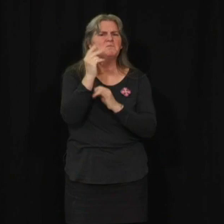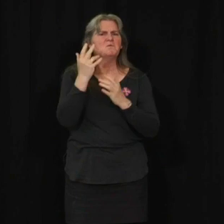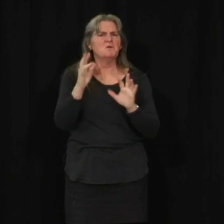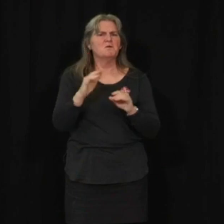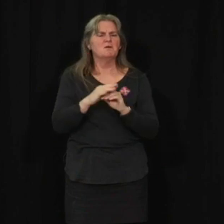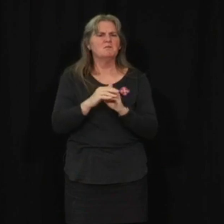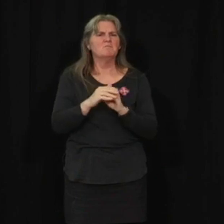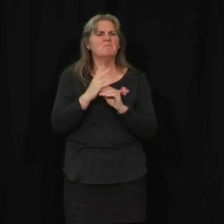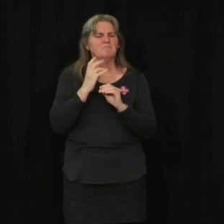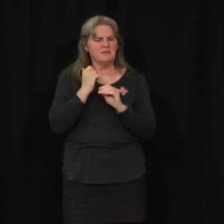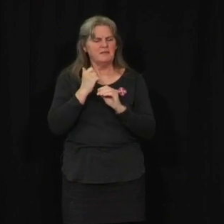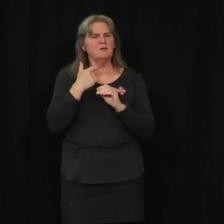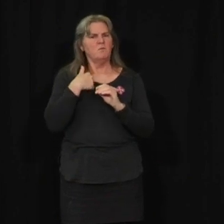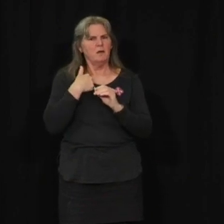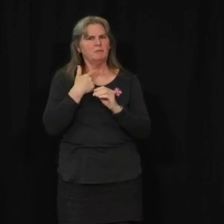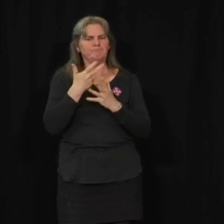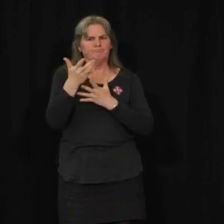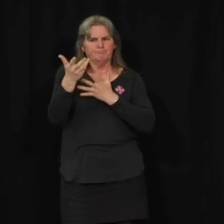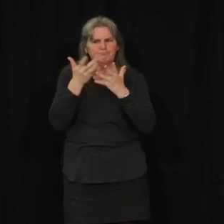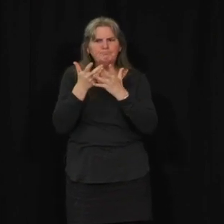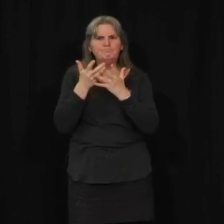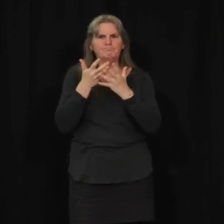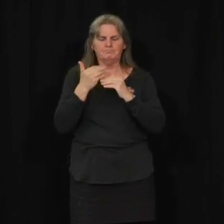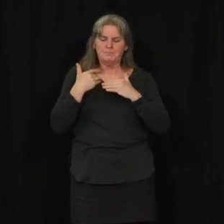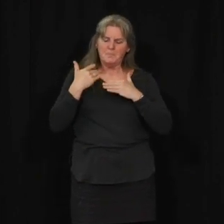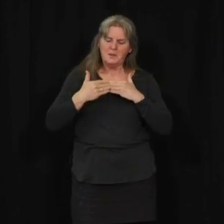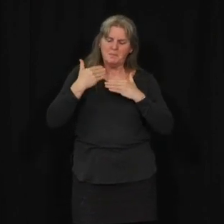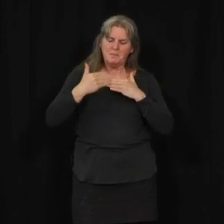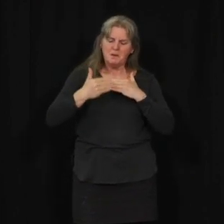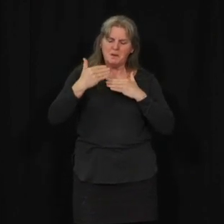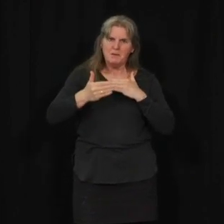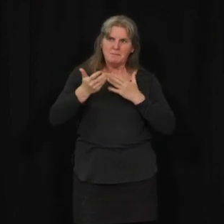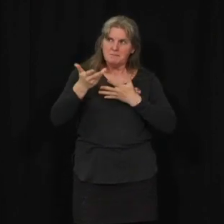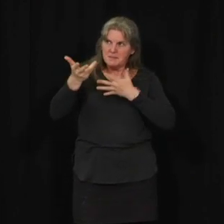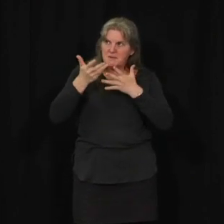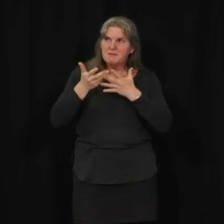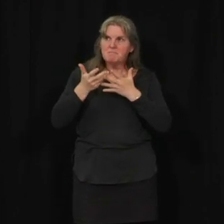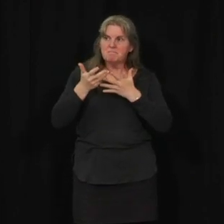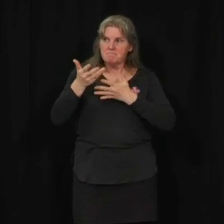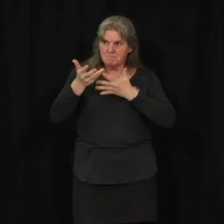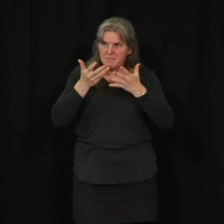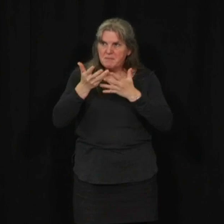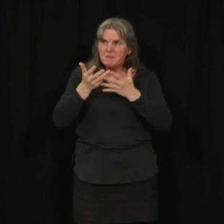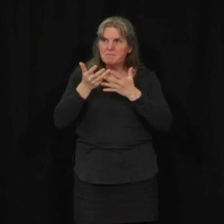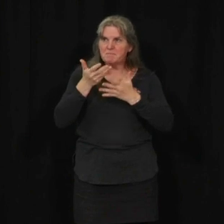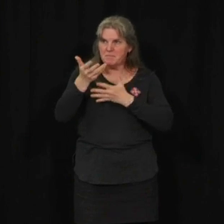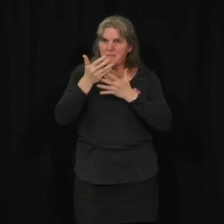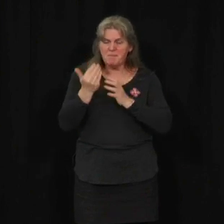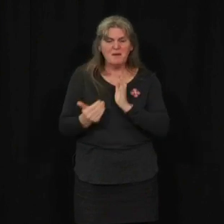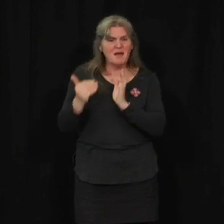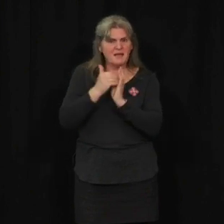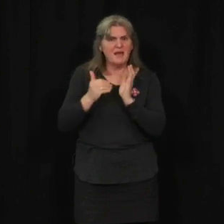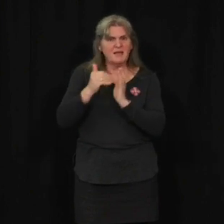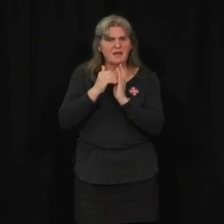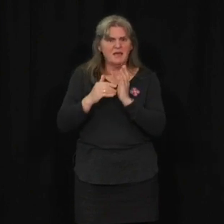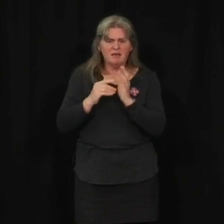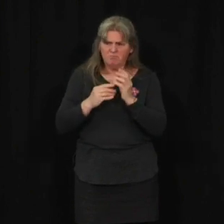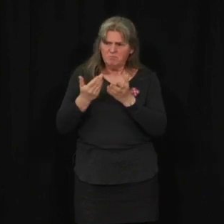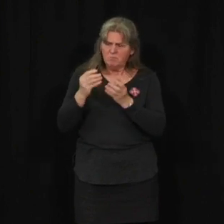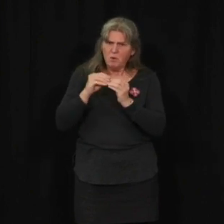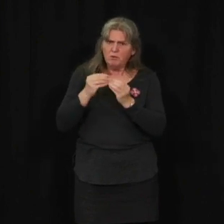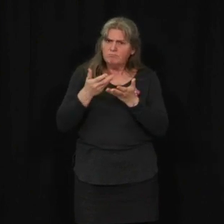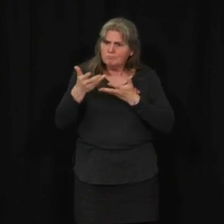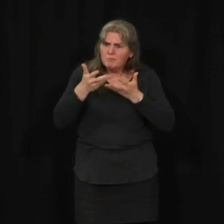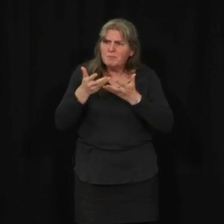place over the months to come, as we are in different stages of the pandemic and as we are in different stages